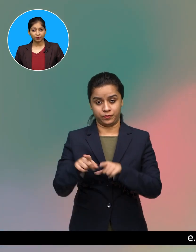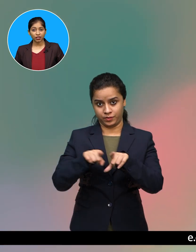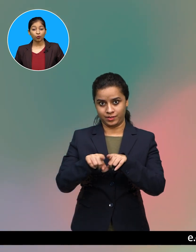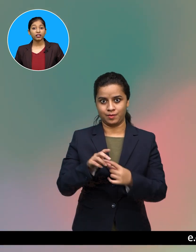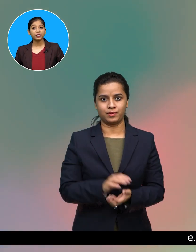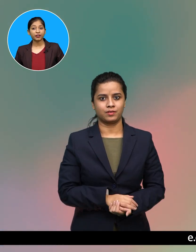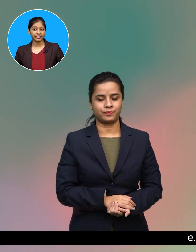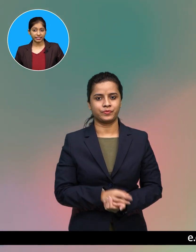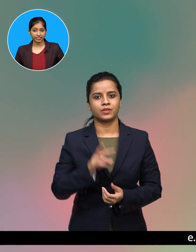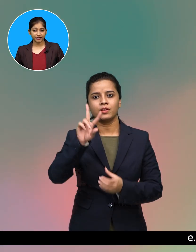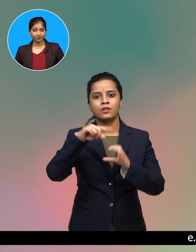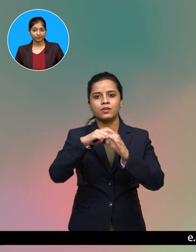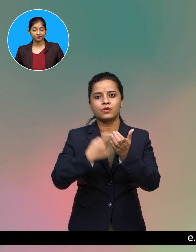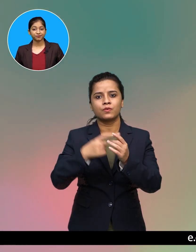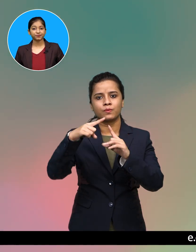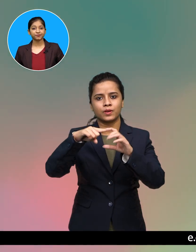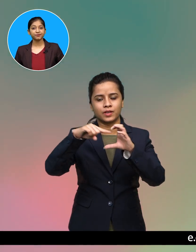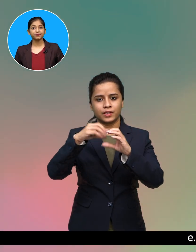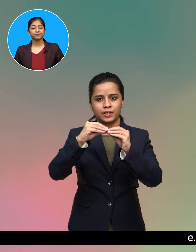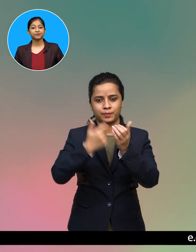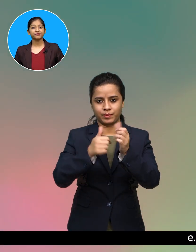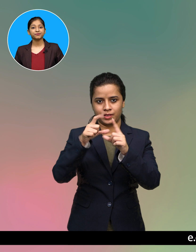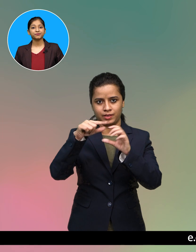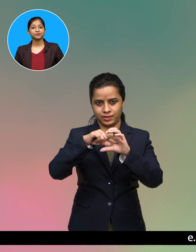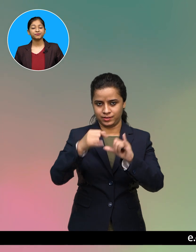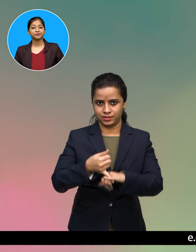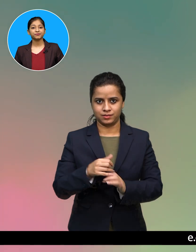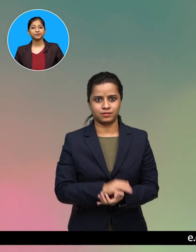Example: vertebrates.